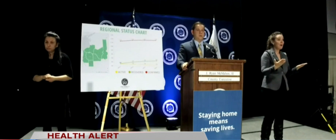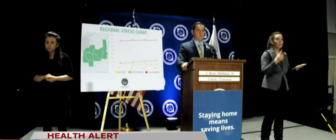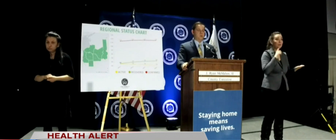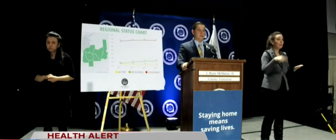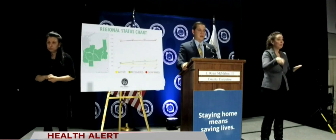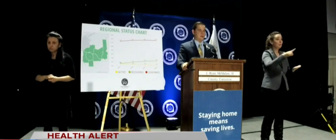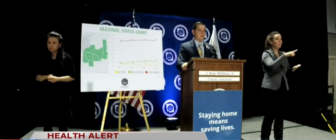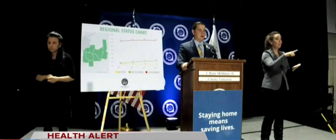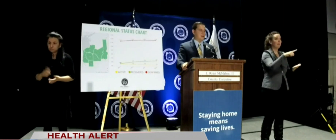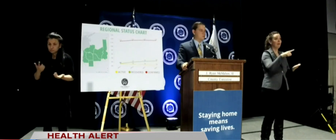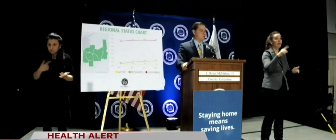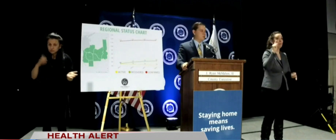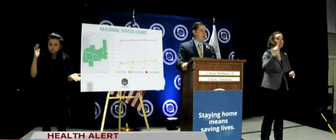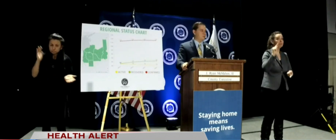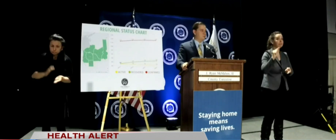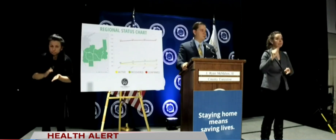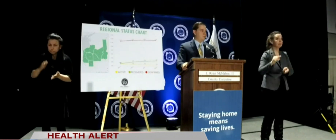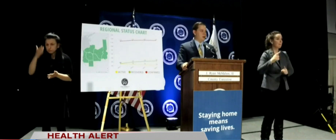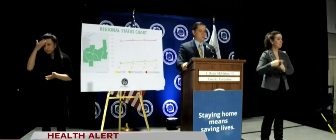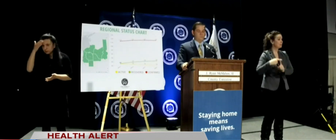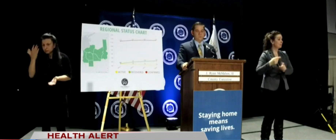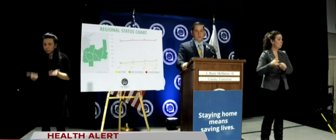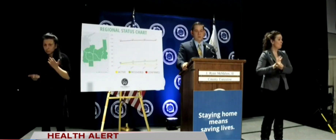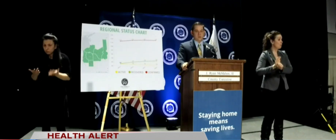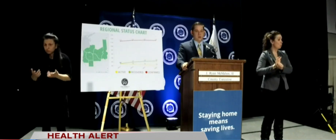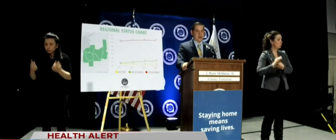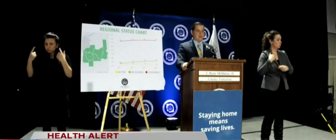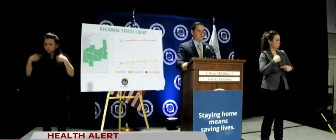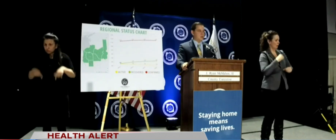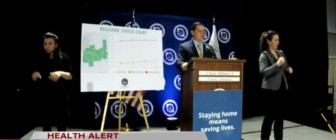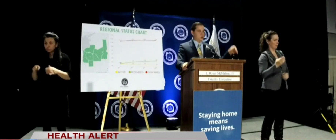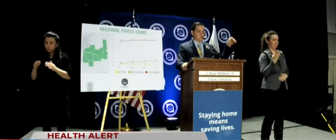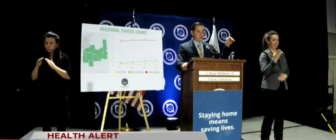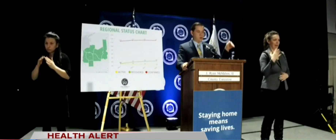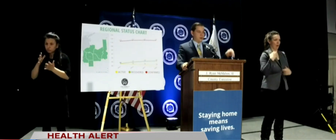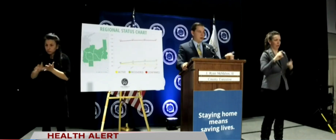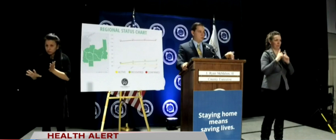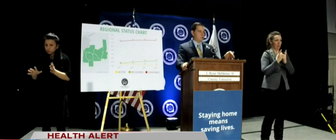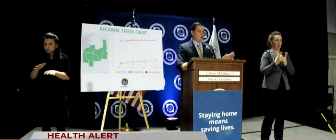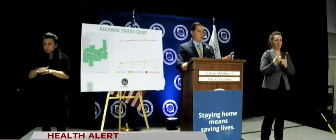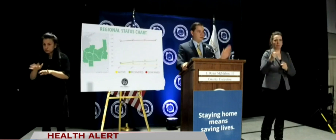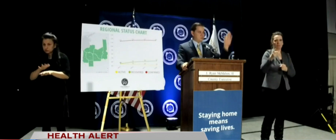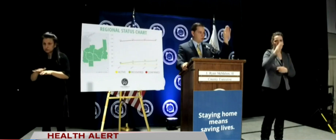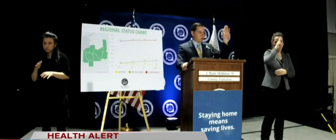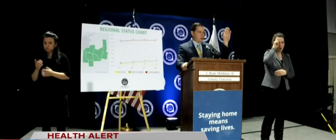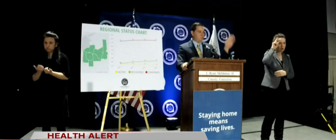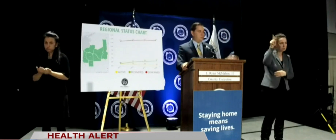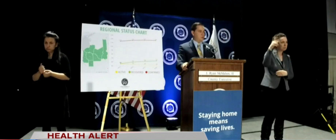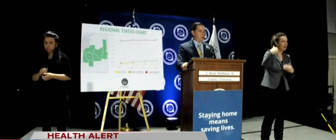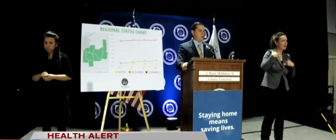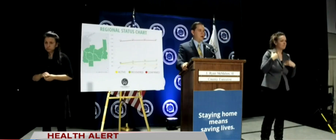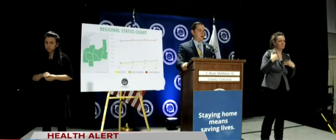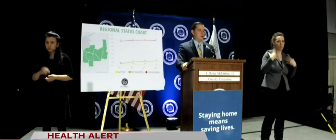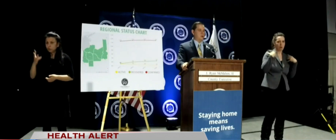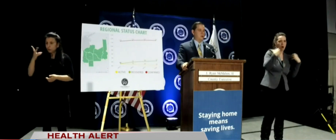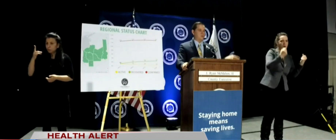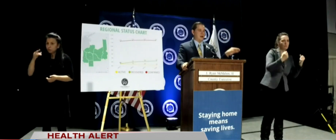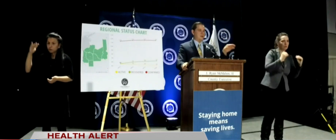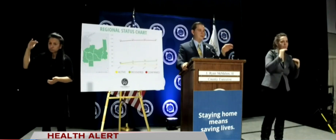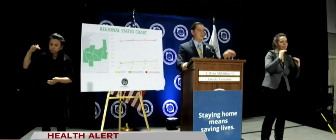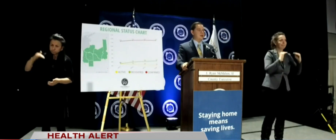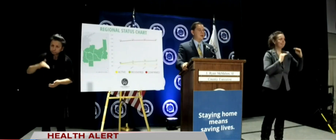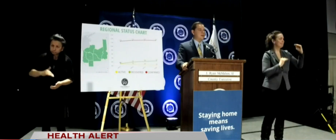health departments more time and our hospitals more time to get people better. So our active case curve is going down, our positives going up, and our other